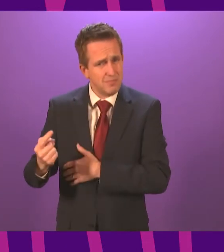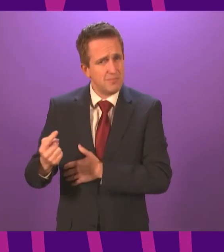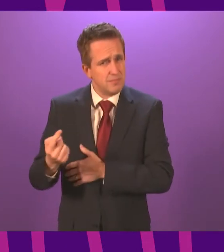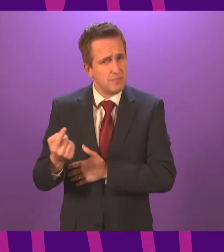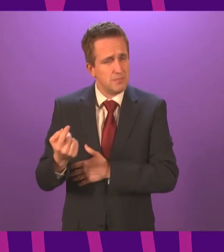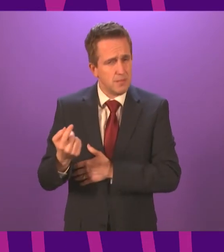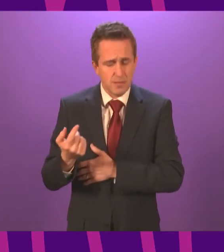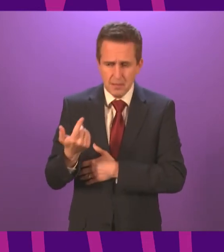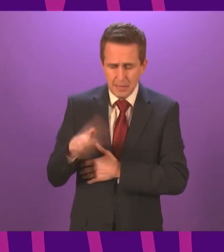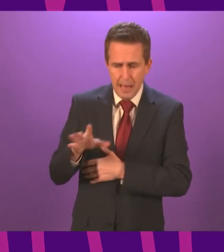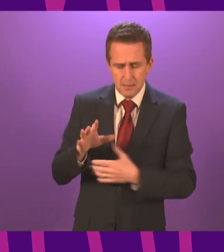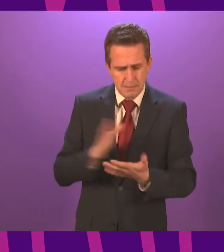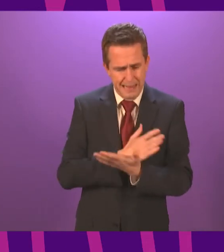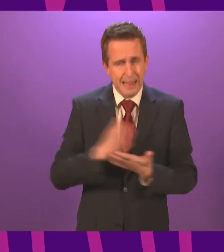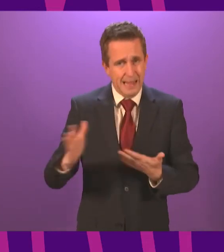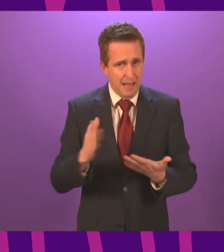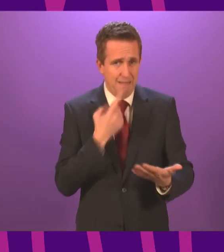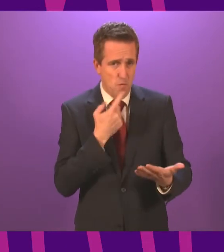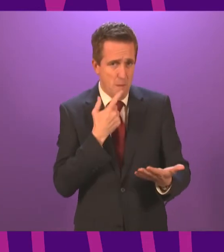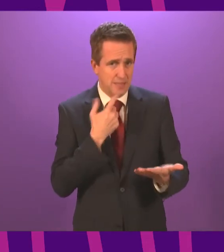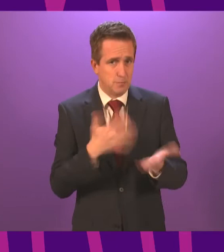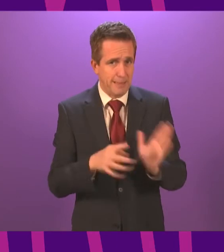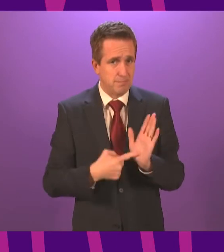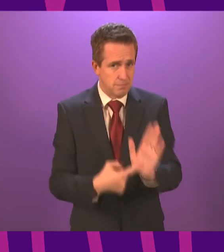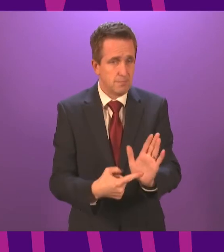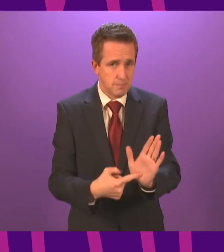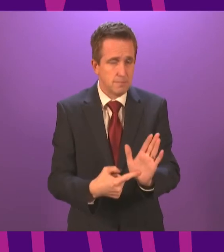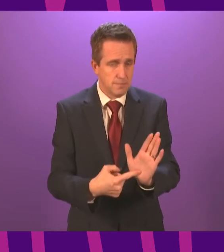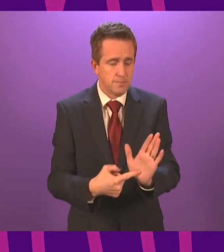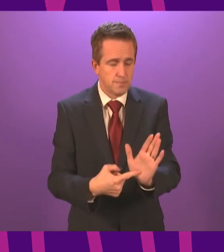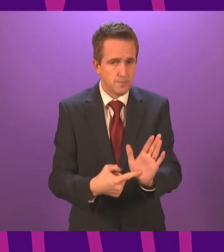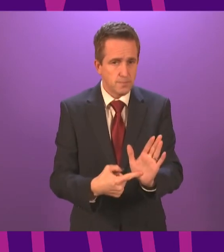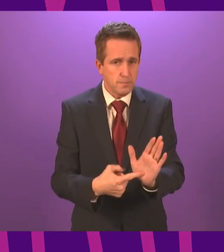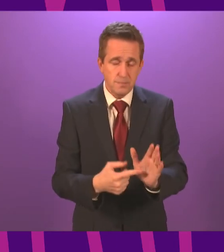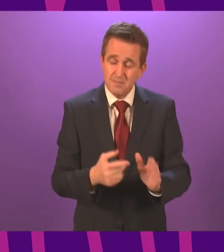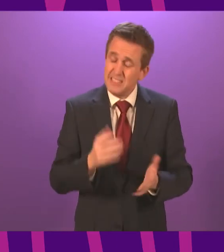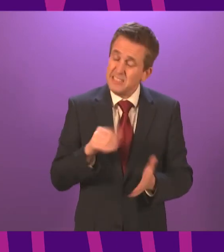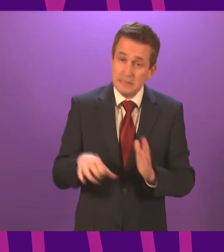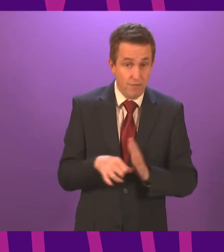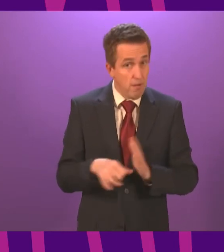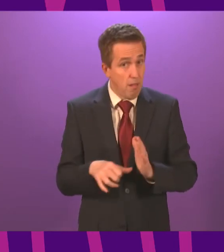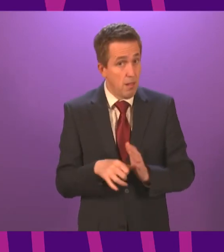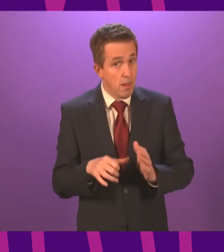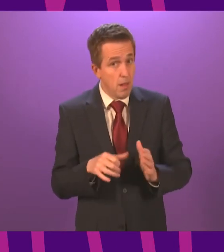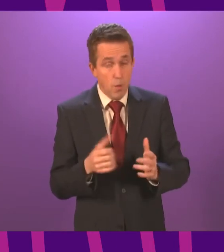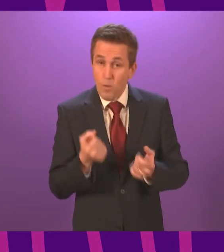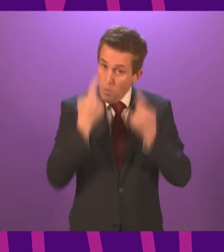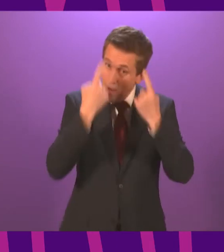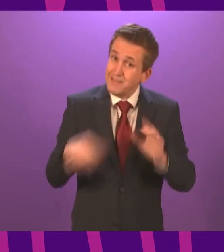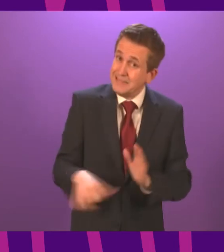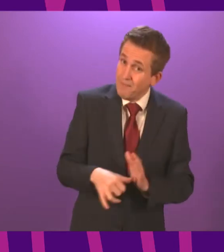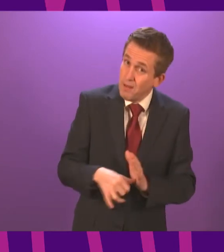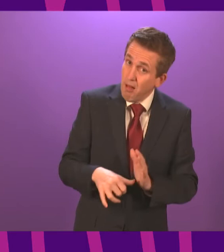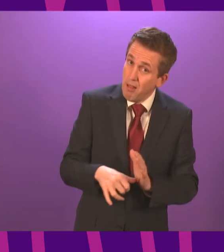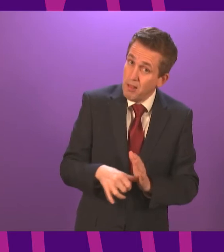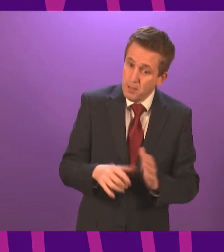to travel, then that is set out within the regulations and has been set out a number of times. It is really tough, it's difficult, and we've accepted that. But again,